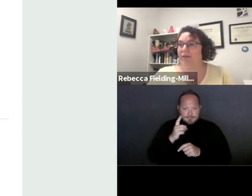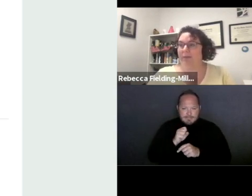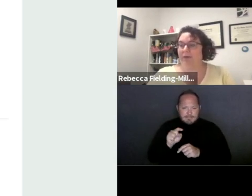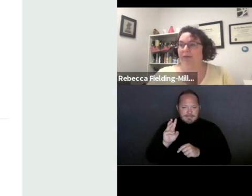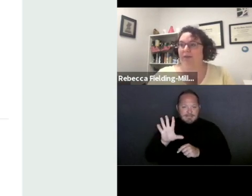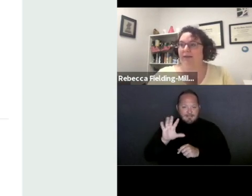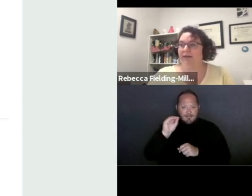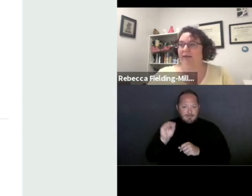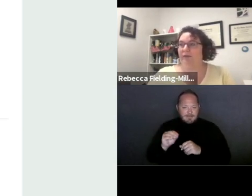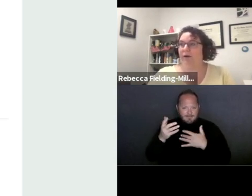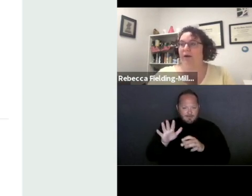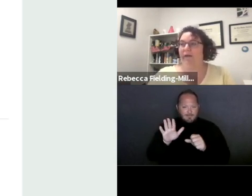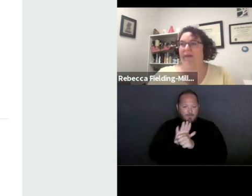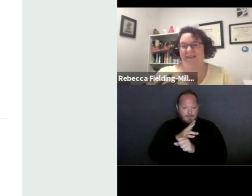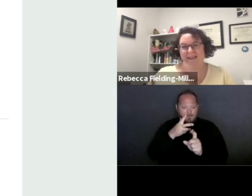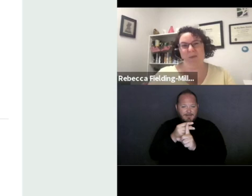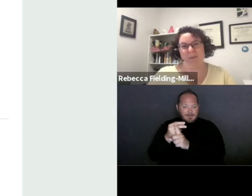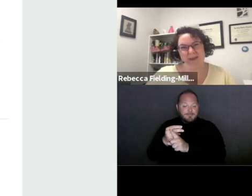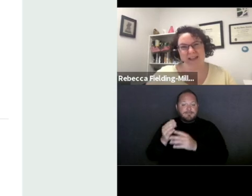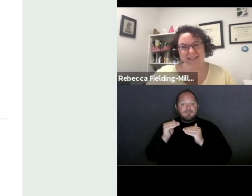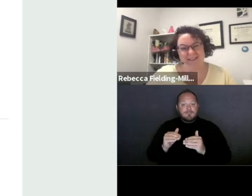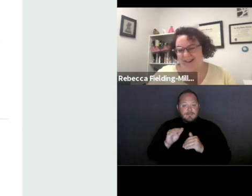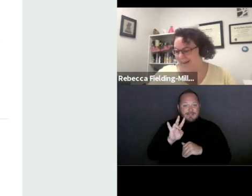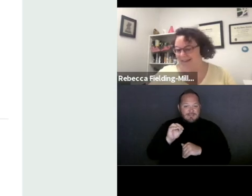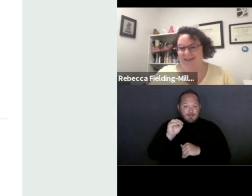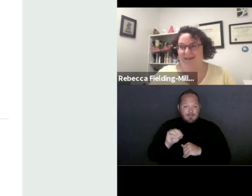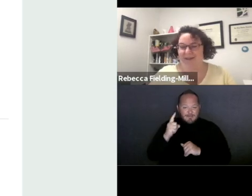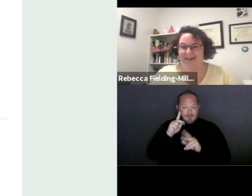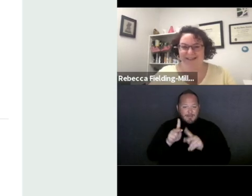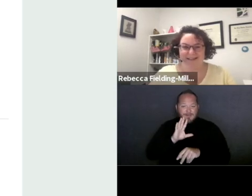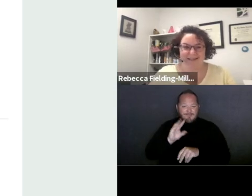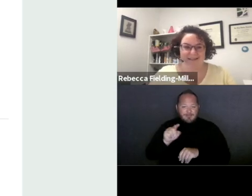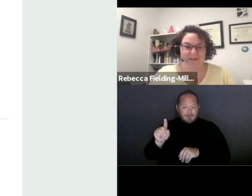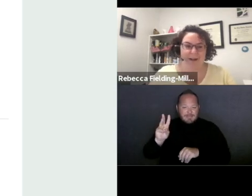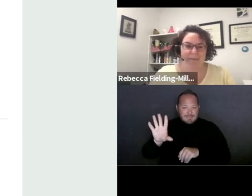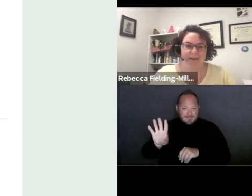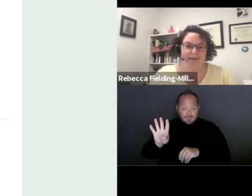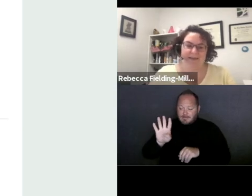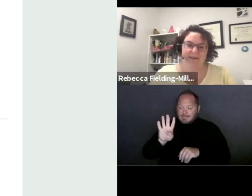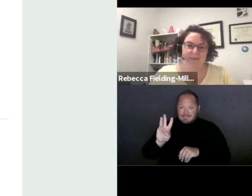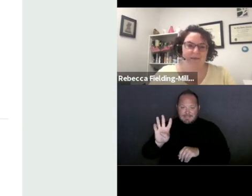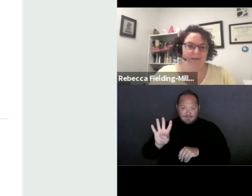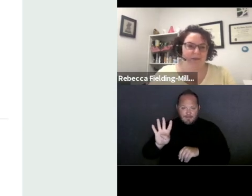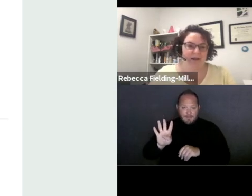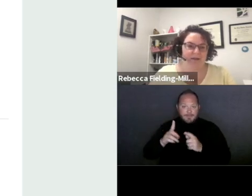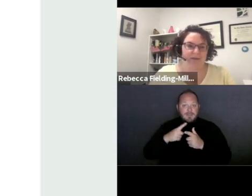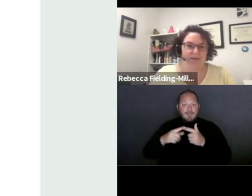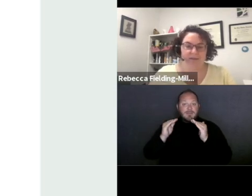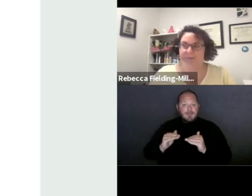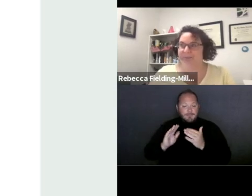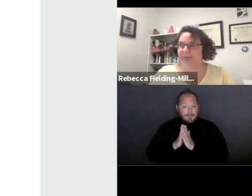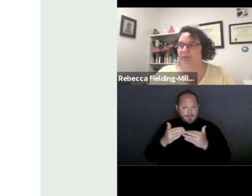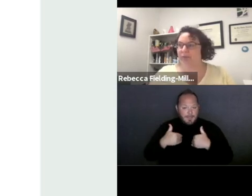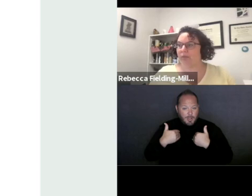70% of people 50 to 64. And then as people get younger, how likely they are to vaccinate tends to drop because, well, that's for a lot of